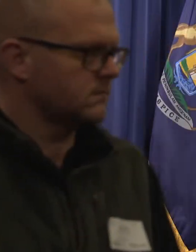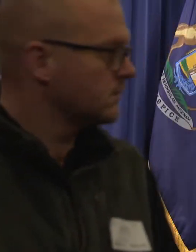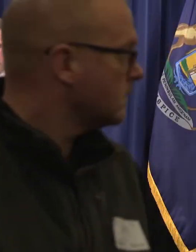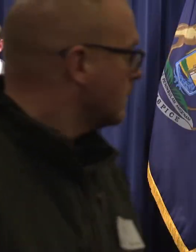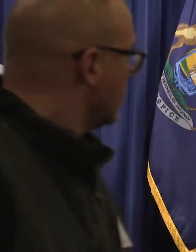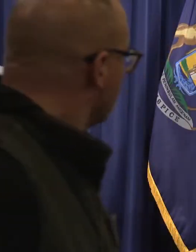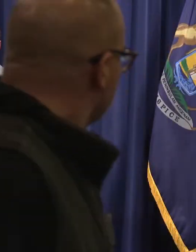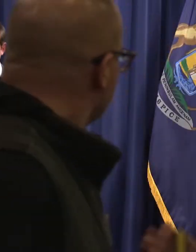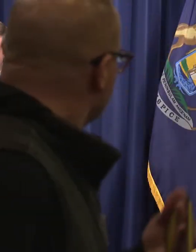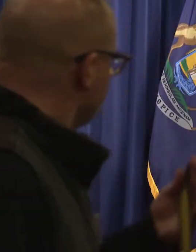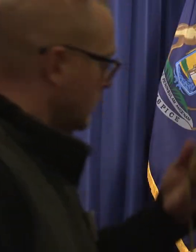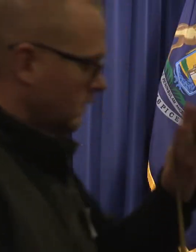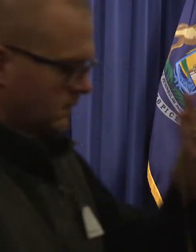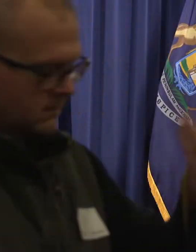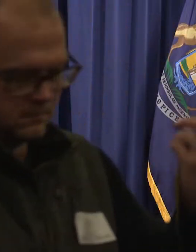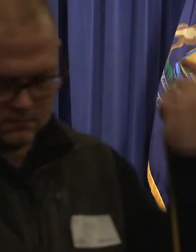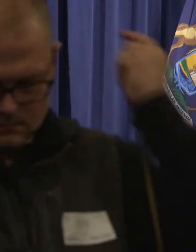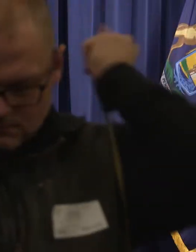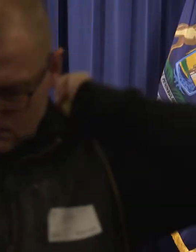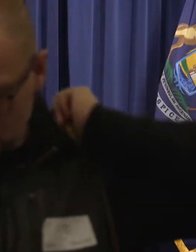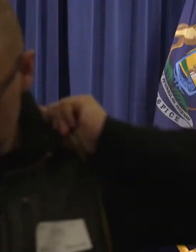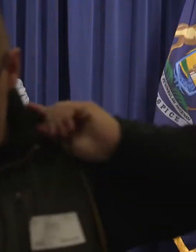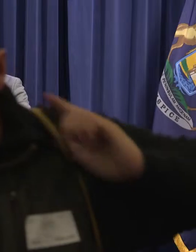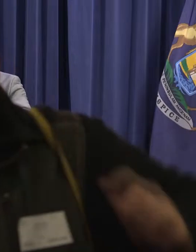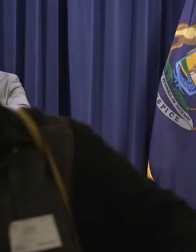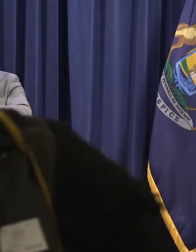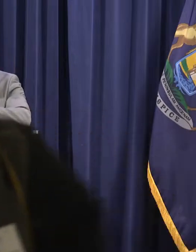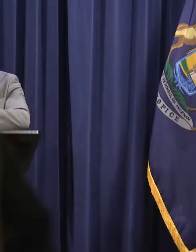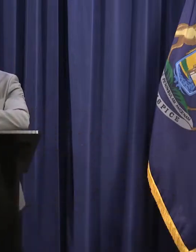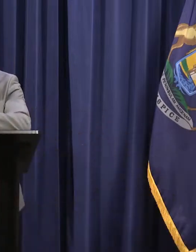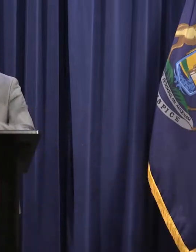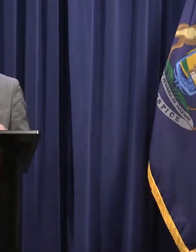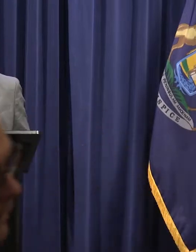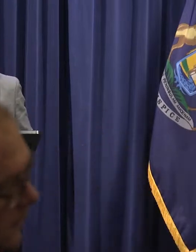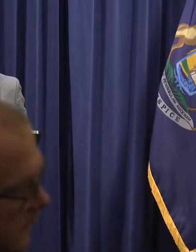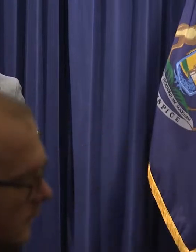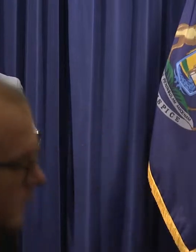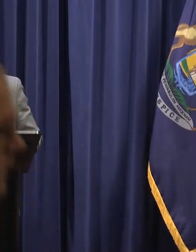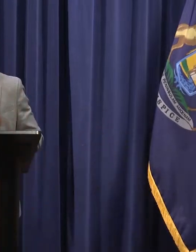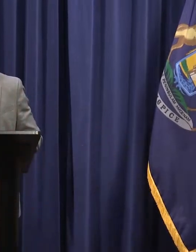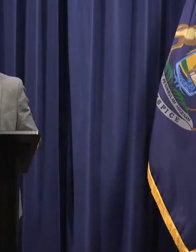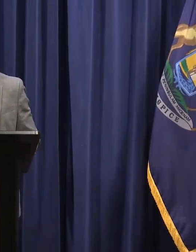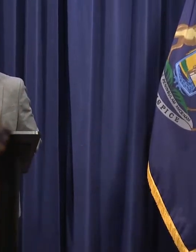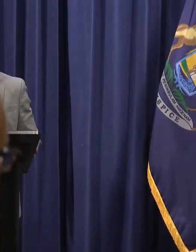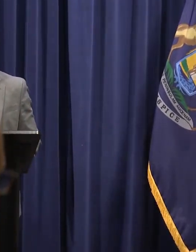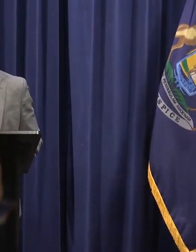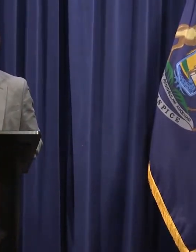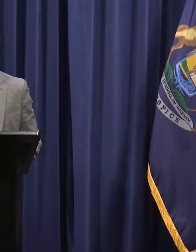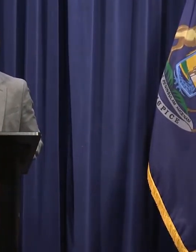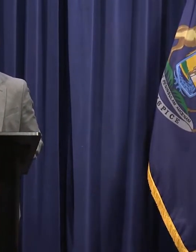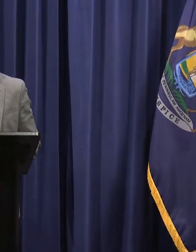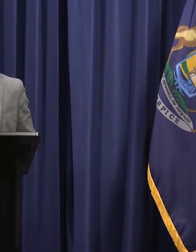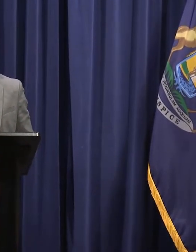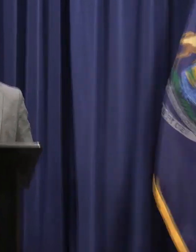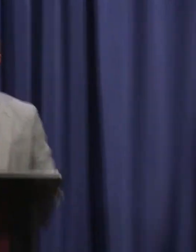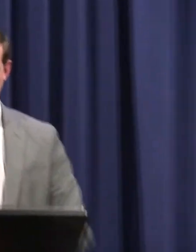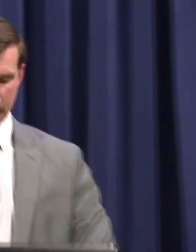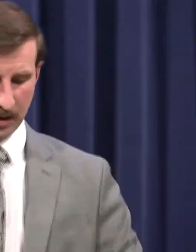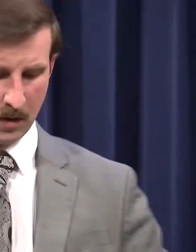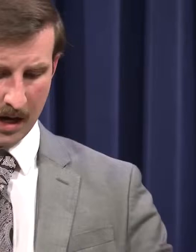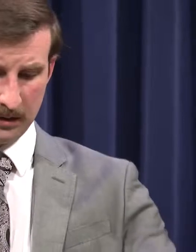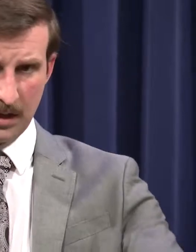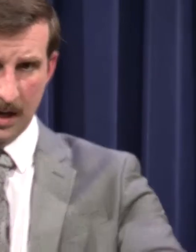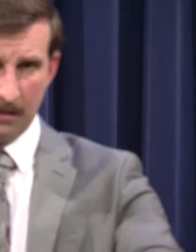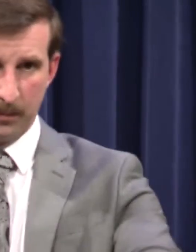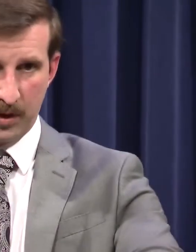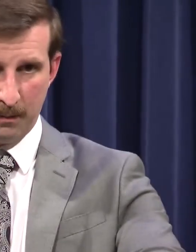We're obviously running a little bit behind. We're going to run a little bit behind her, but I don't think a tremendous amount. I just wanted to run through a couple things